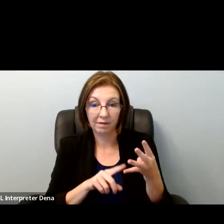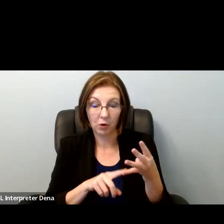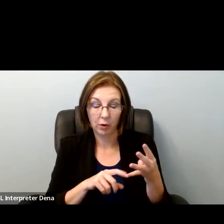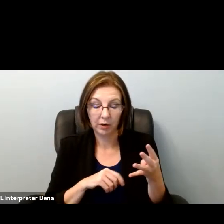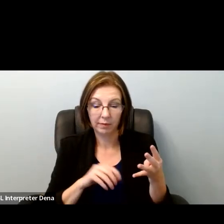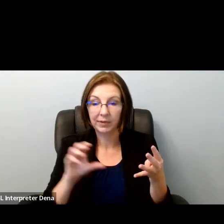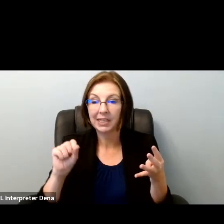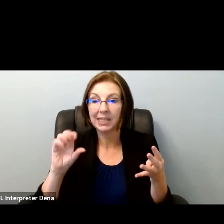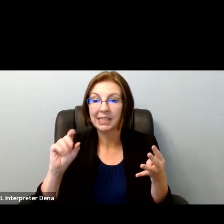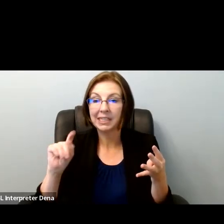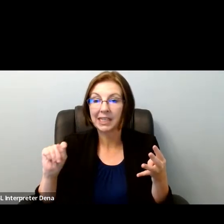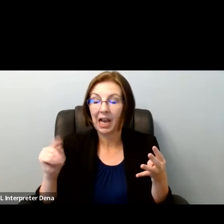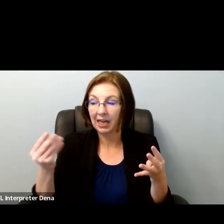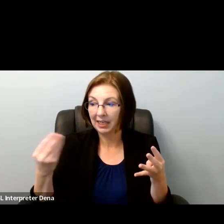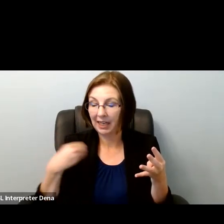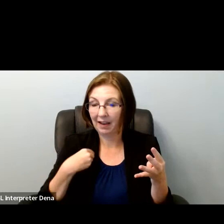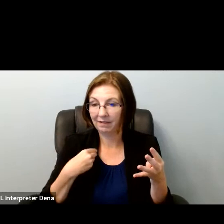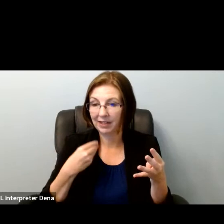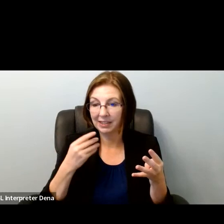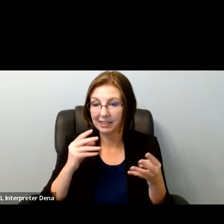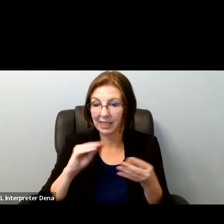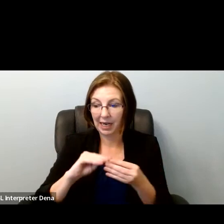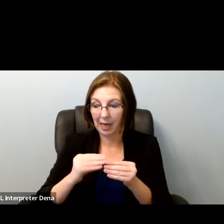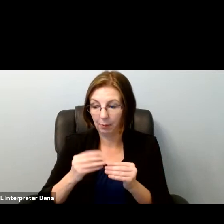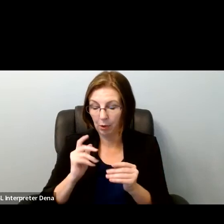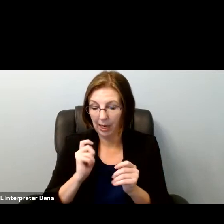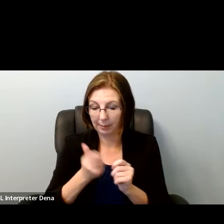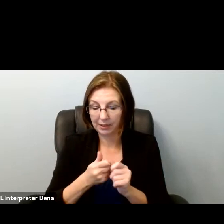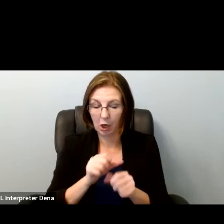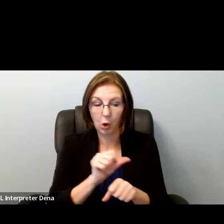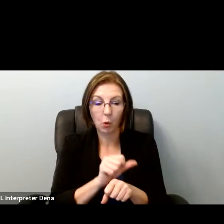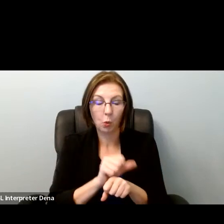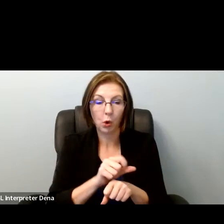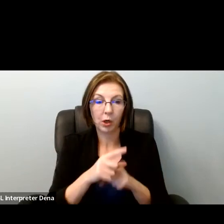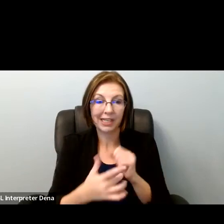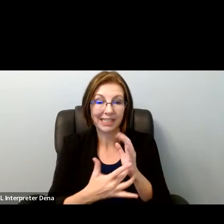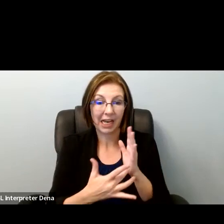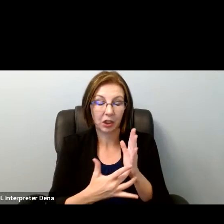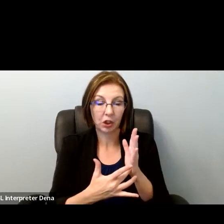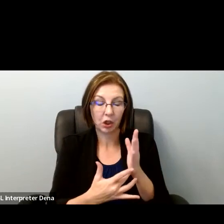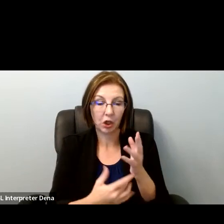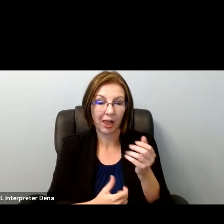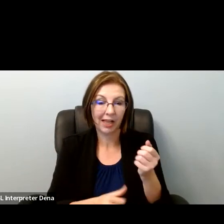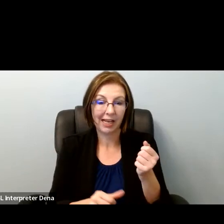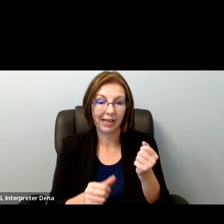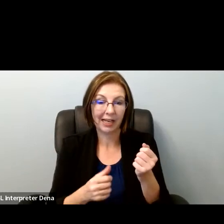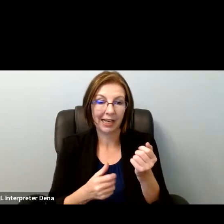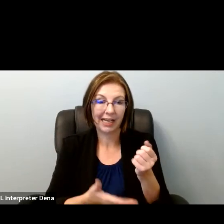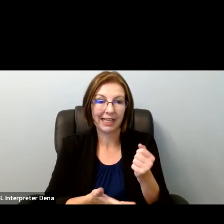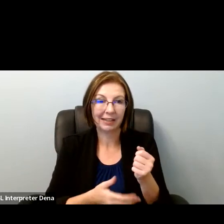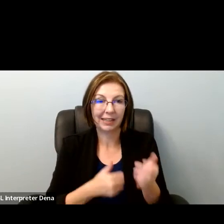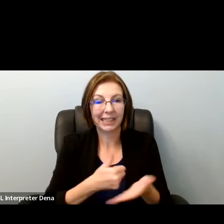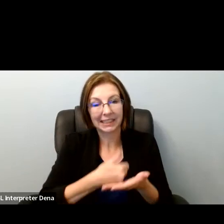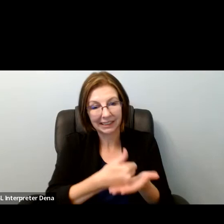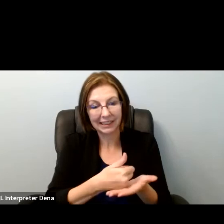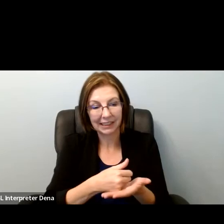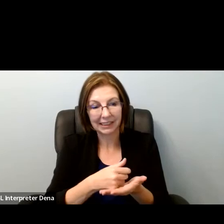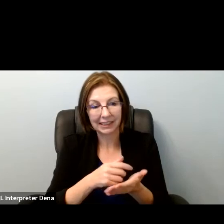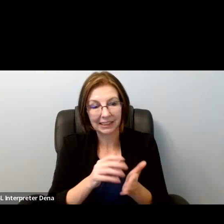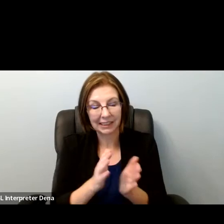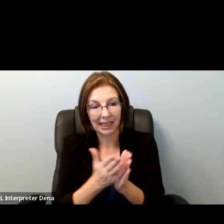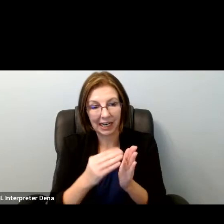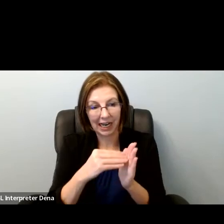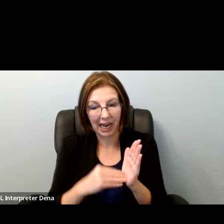also gave an update on the work being done on the technical assistance guides. Now, in relation to Mr.